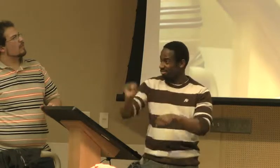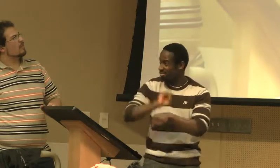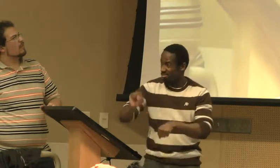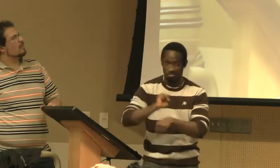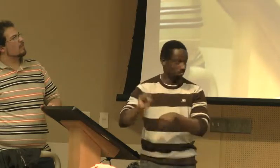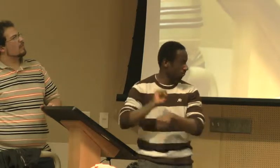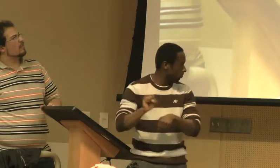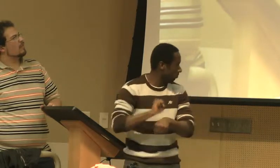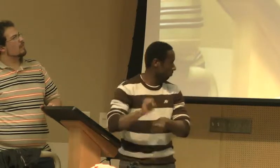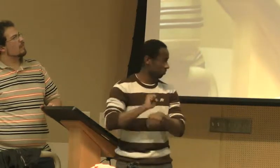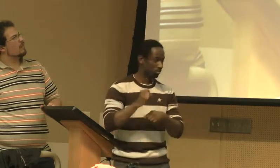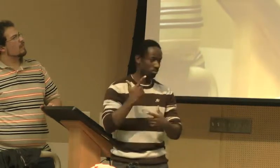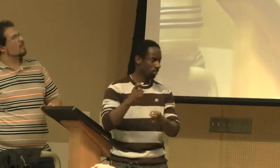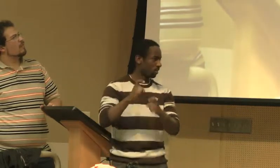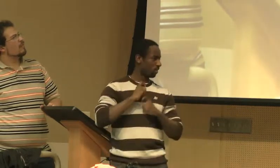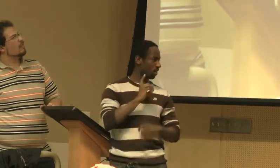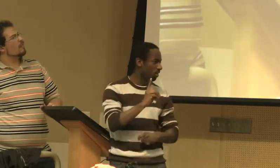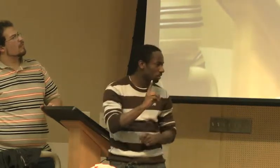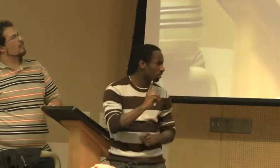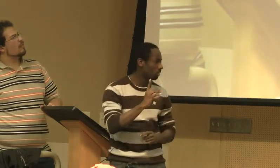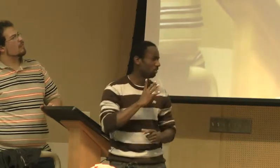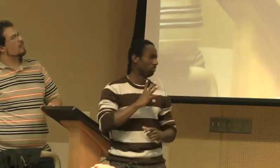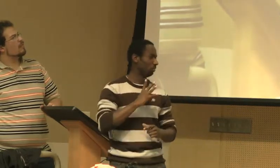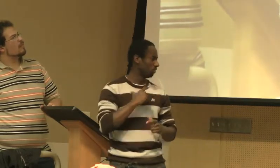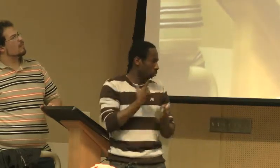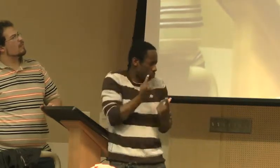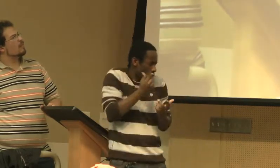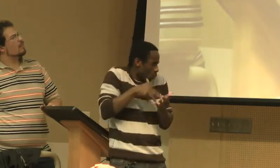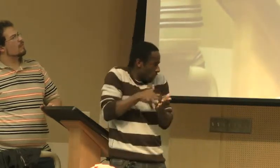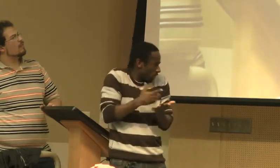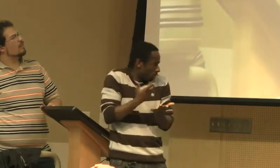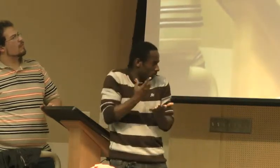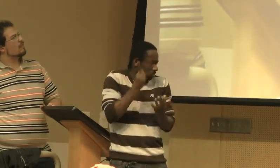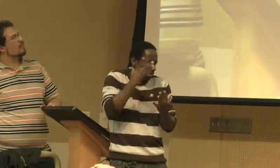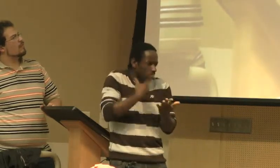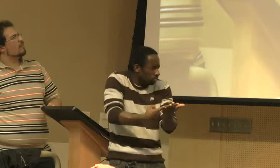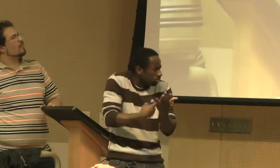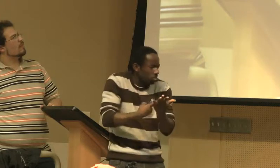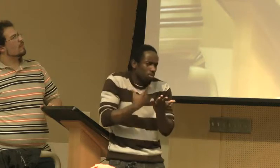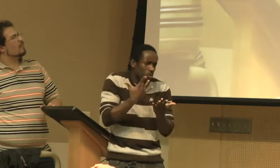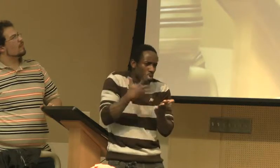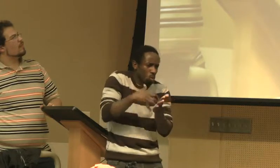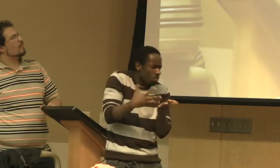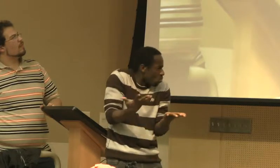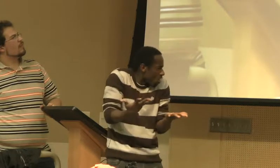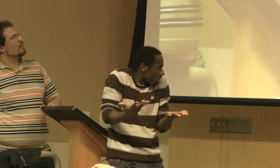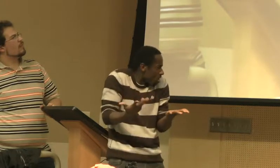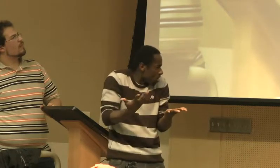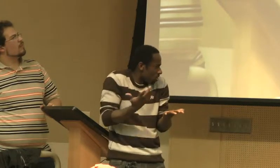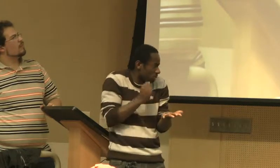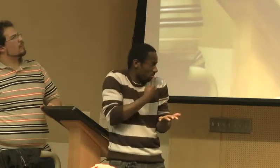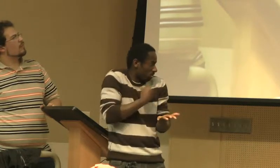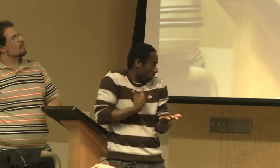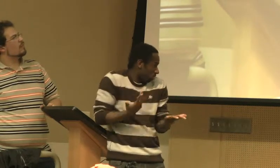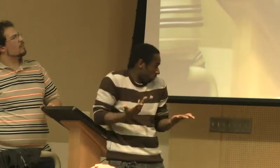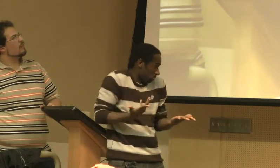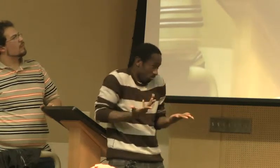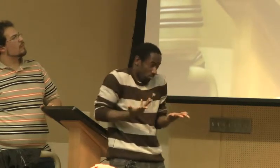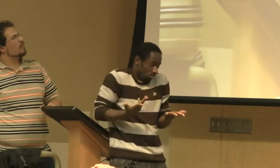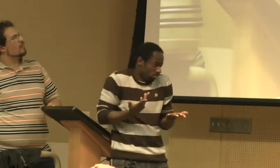know what my weaknesses were. And I felt like, you know, I was working really hard and then I wasn't okay with my team. And so I wanted to know why I